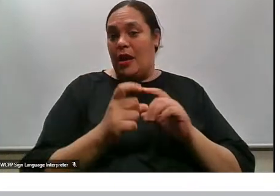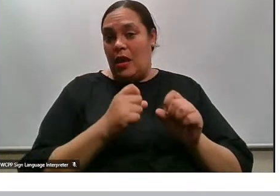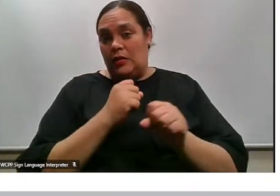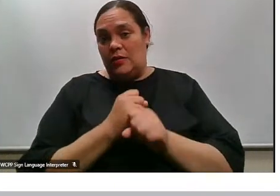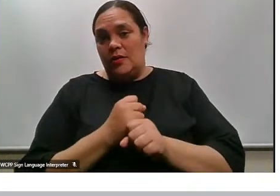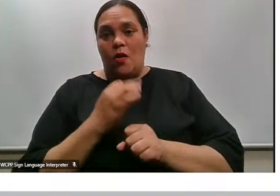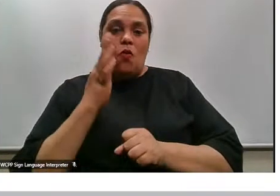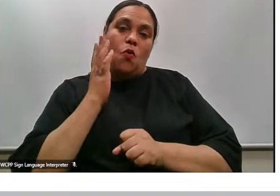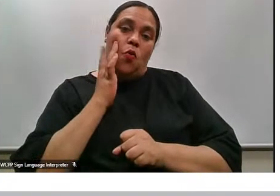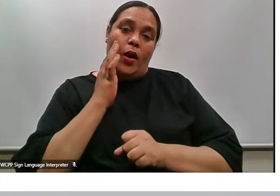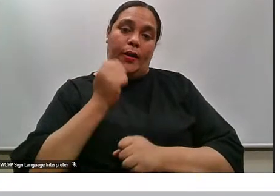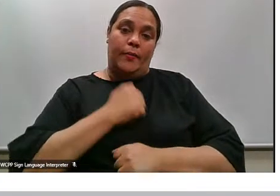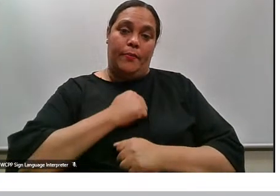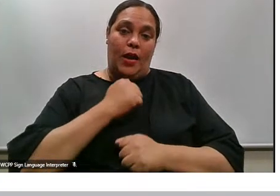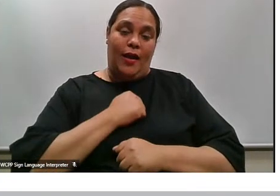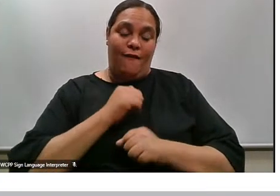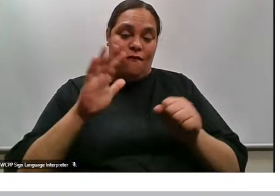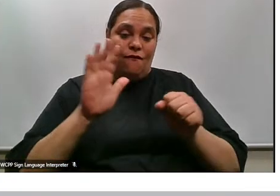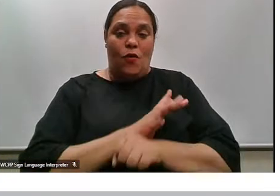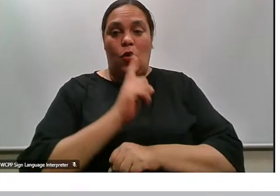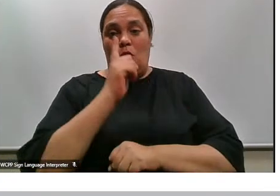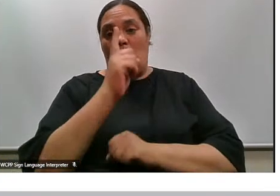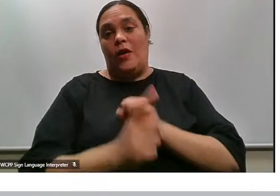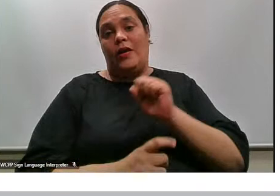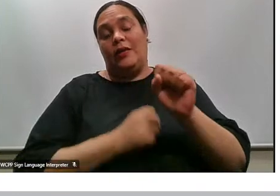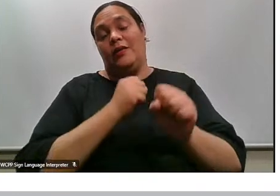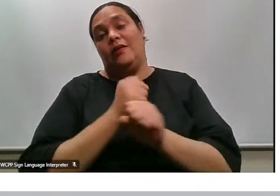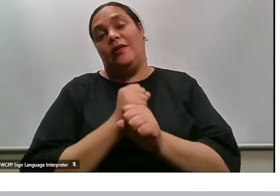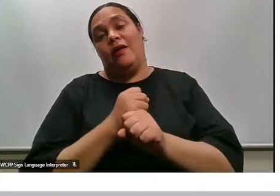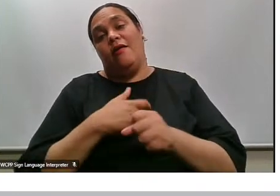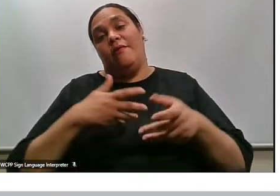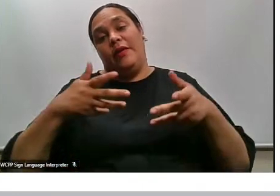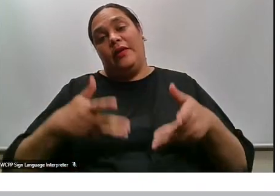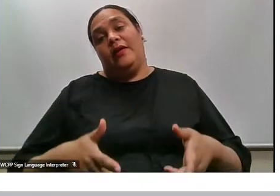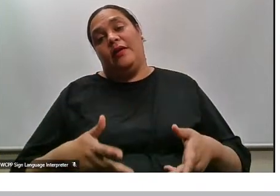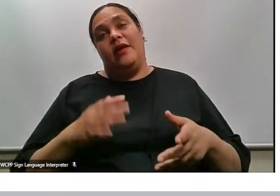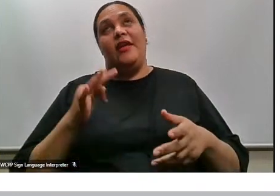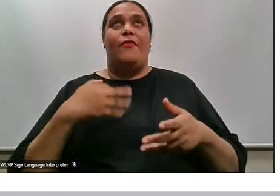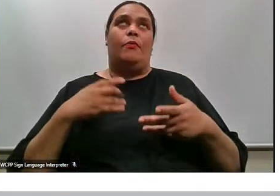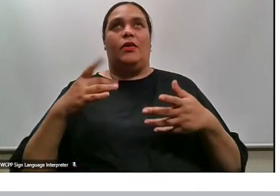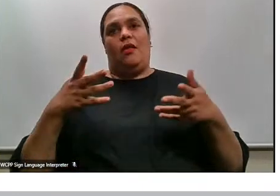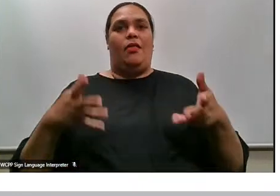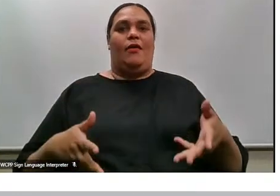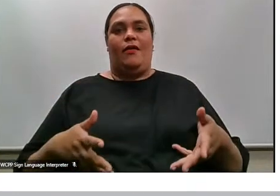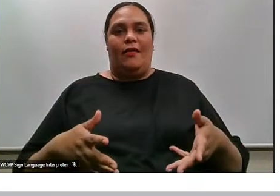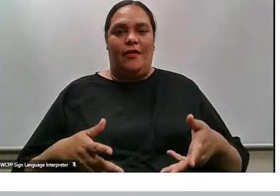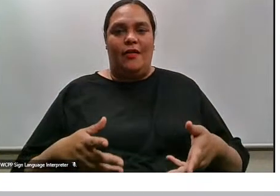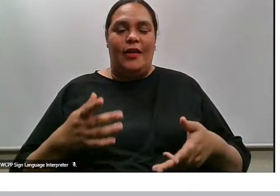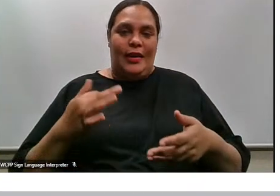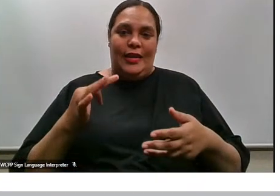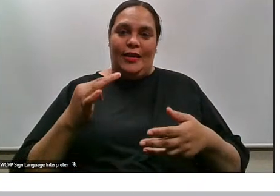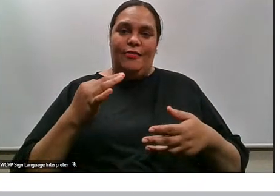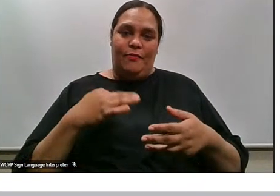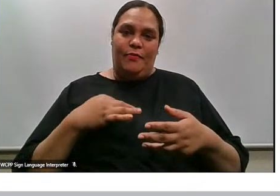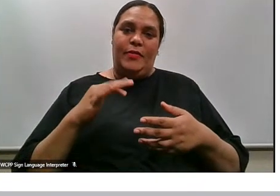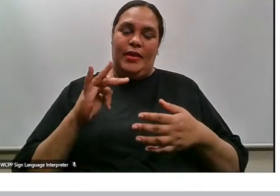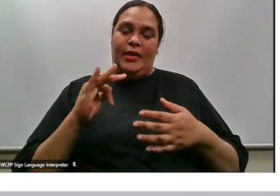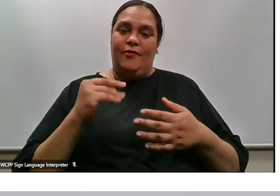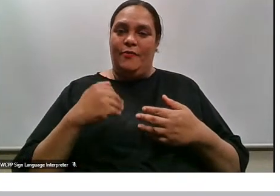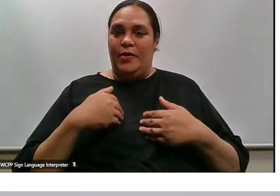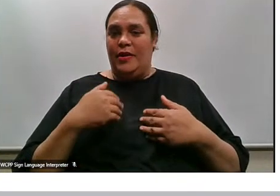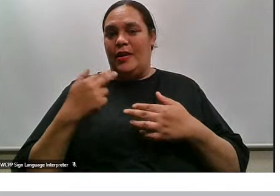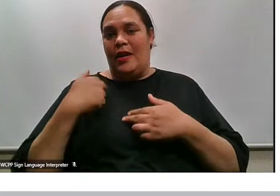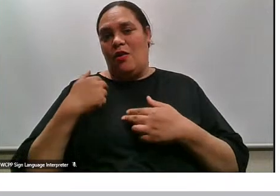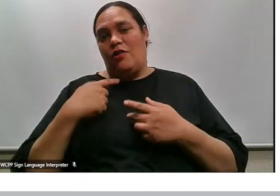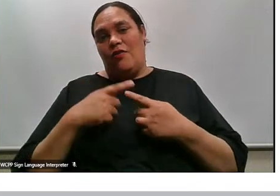is my full year of that, if I'm still here, if I should be accounting